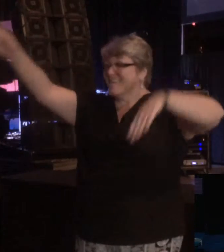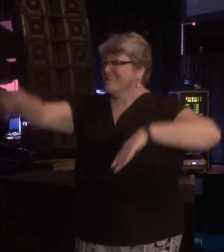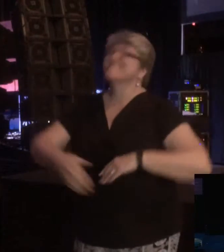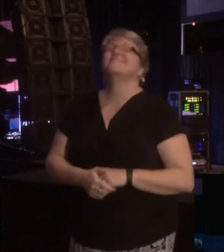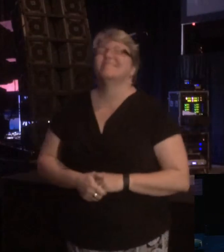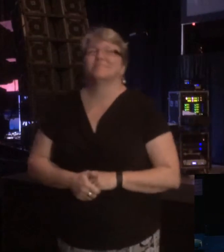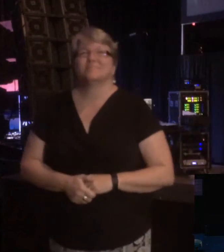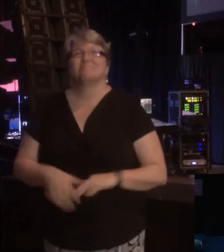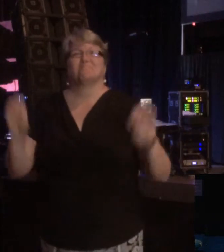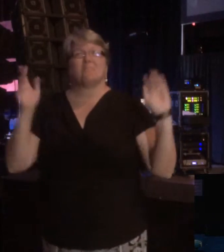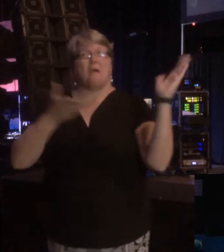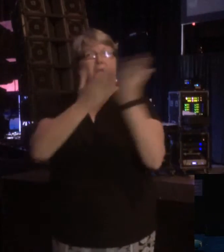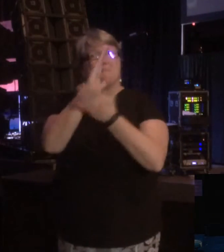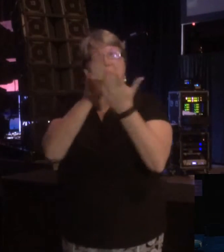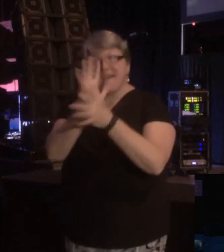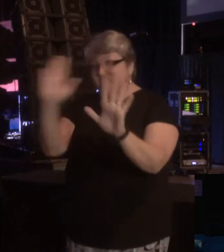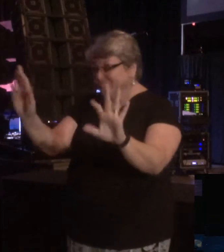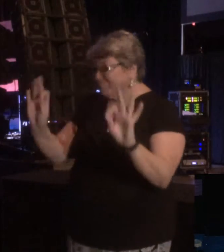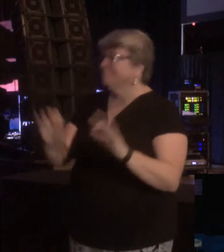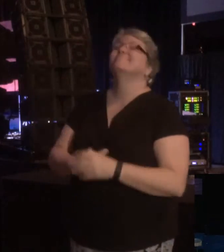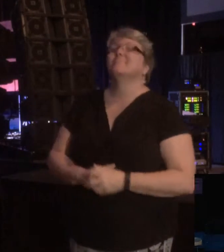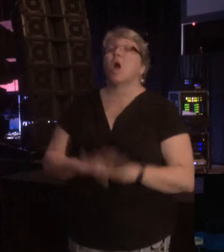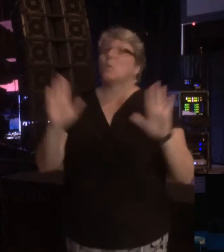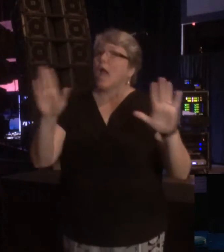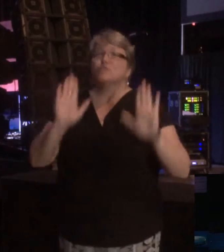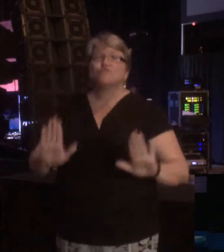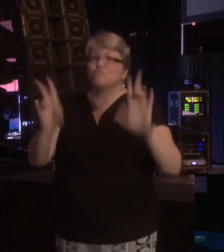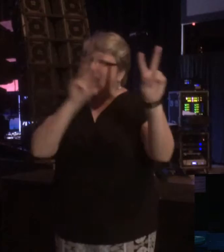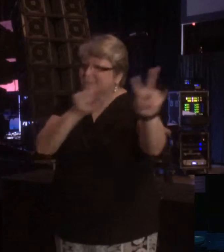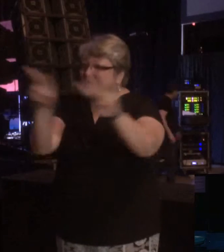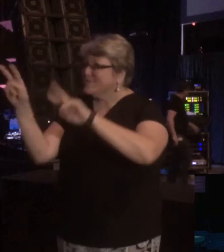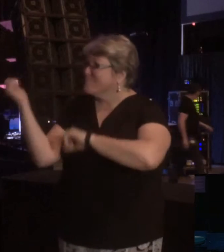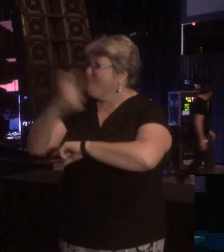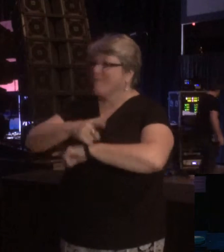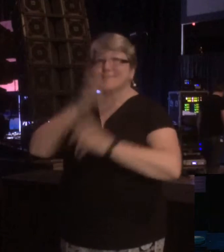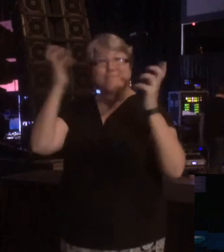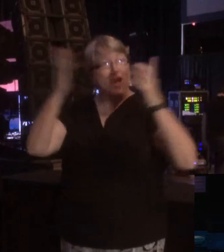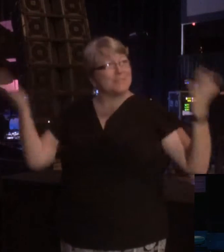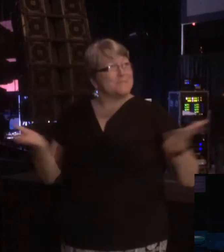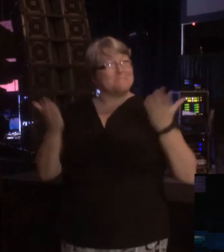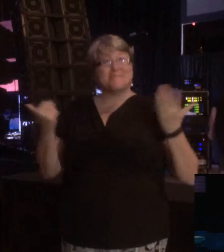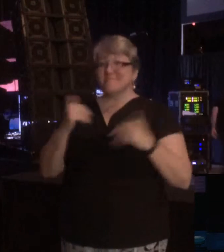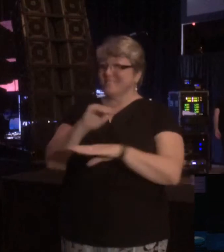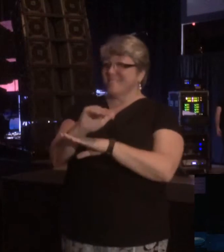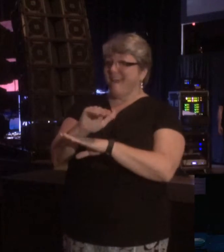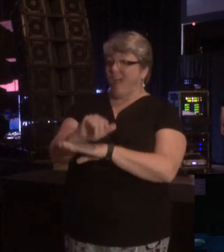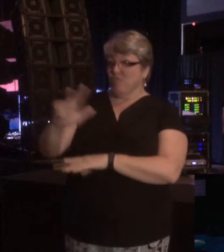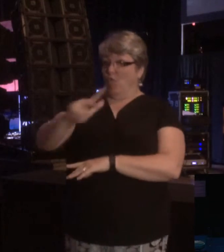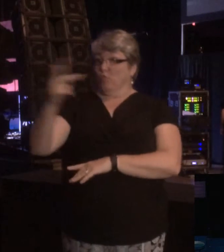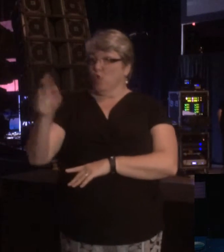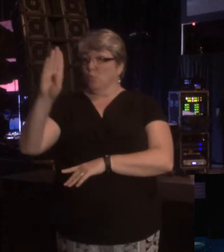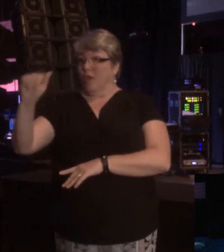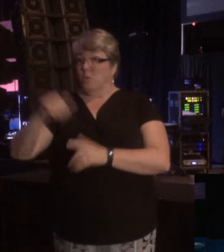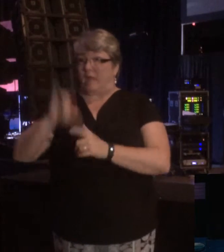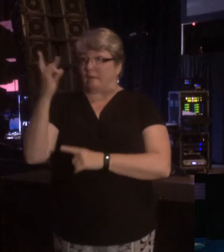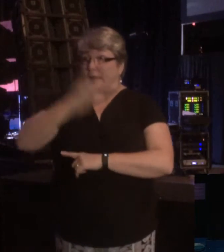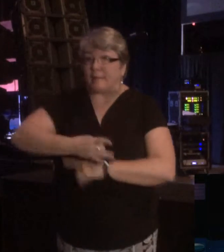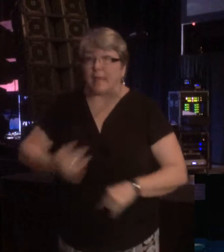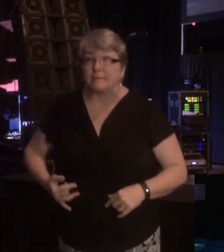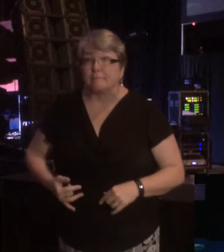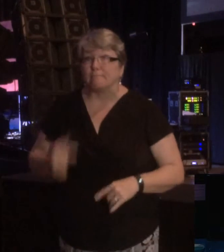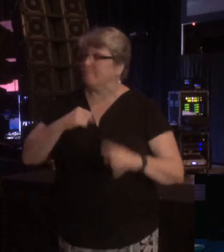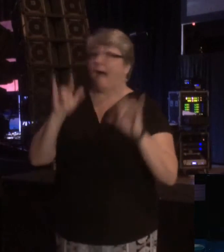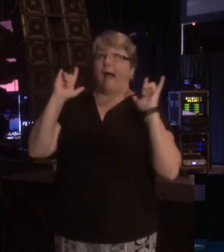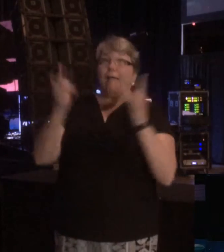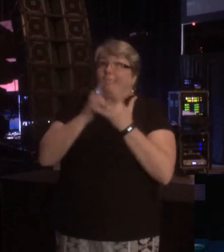Well, howdy. All right. Hey, it's great to see you guys. It's awesome to be here